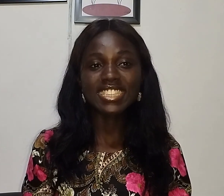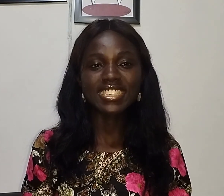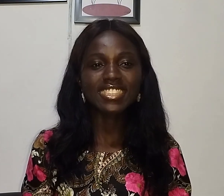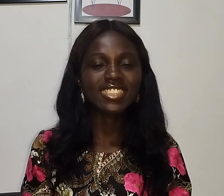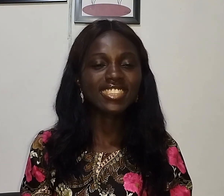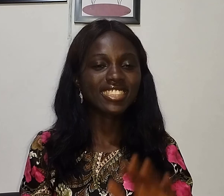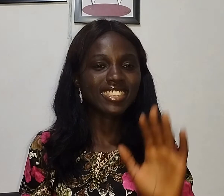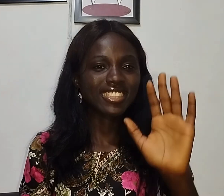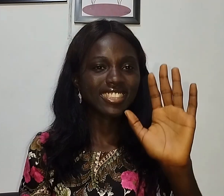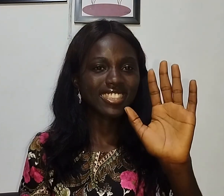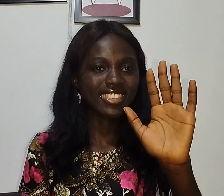15,